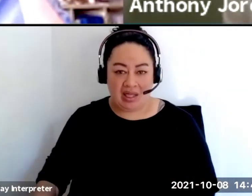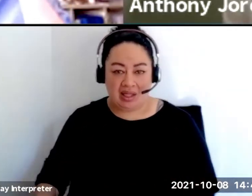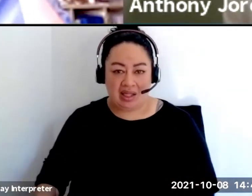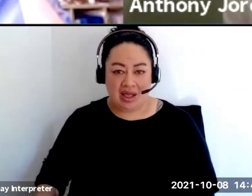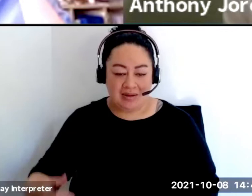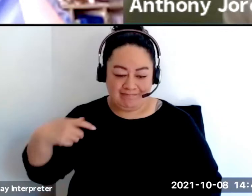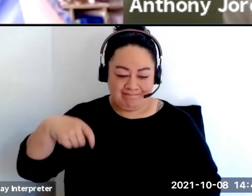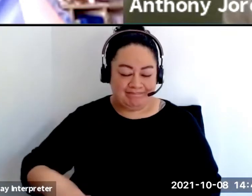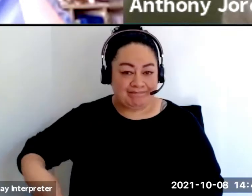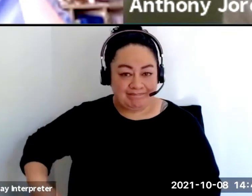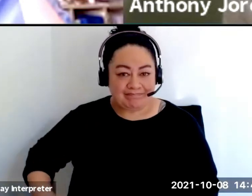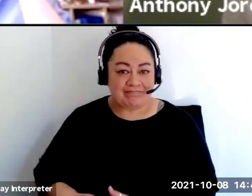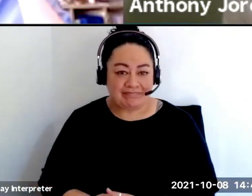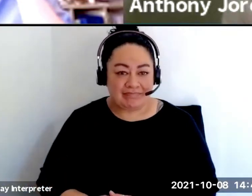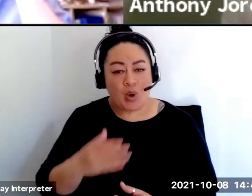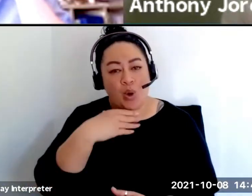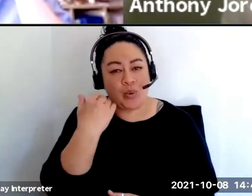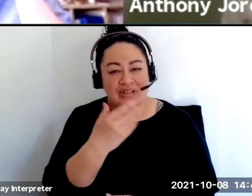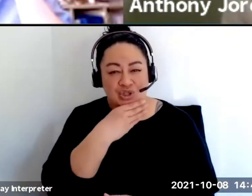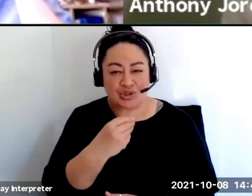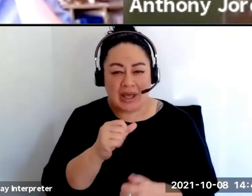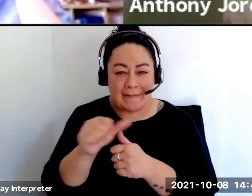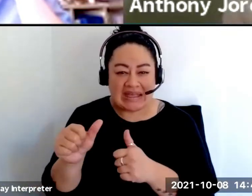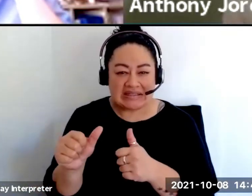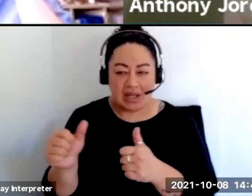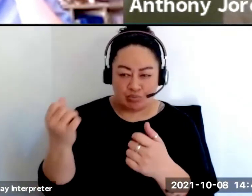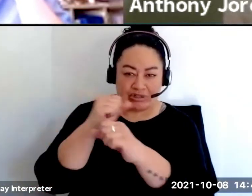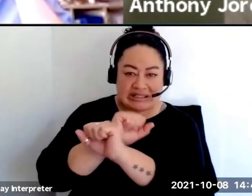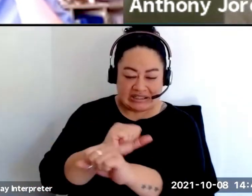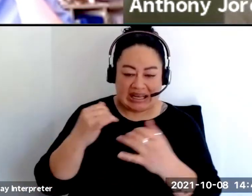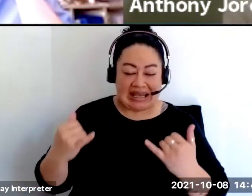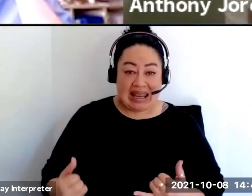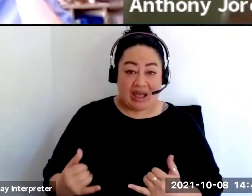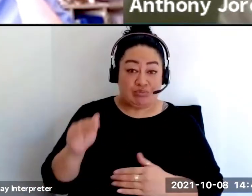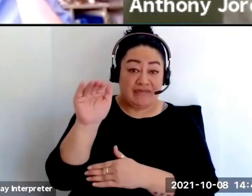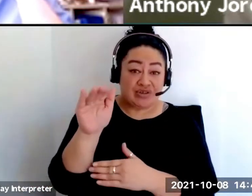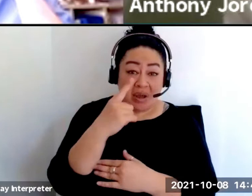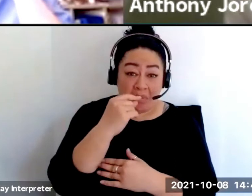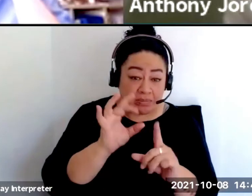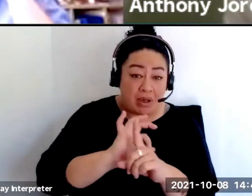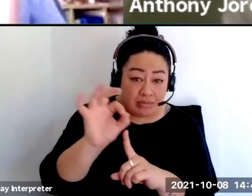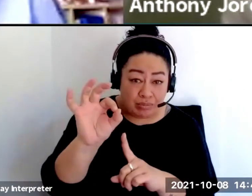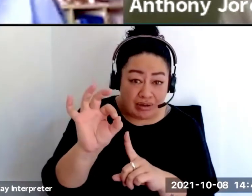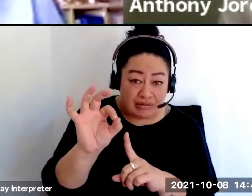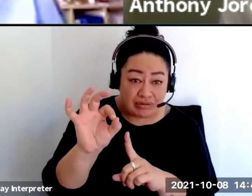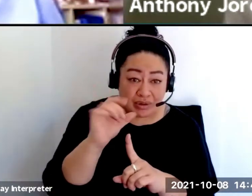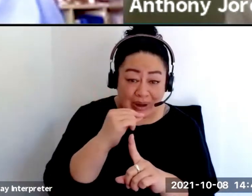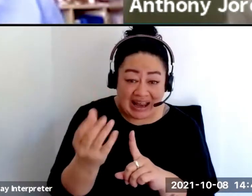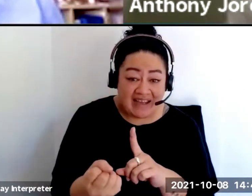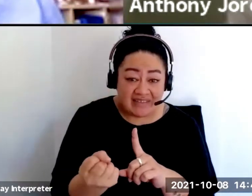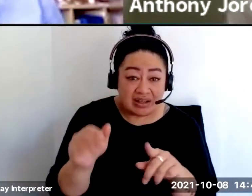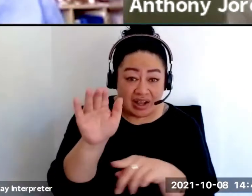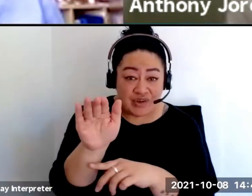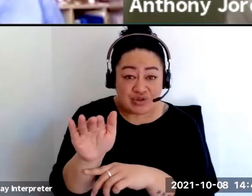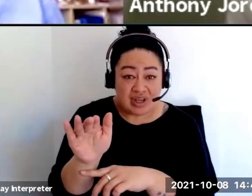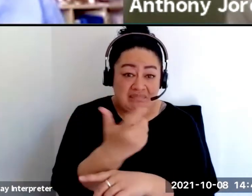protection you have now in front of you. And yes, something better may come along, but you can have that too. It's not a